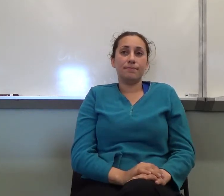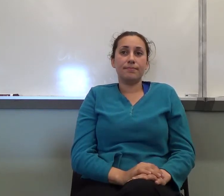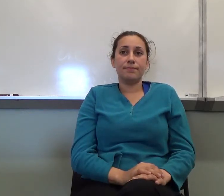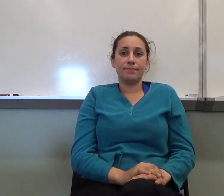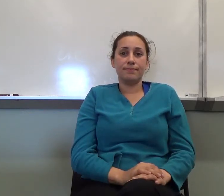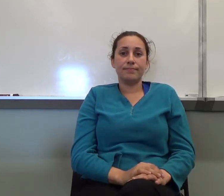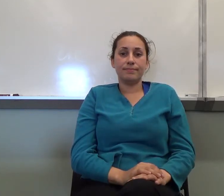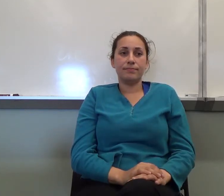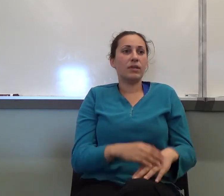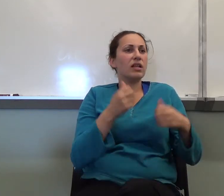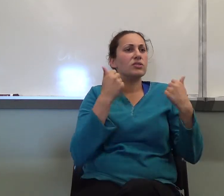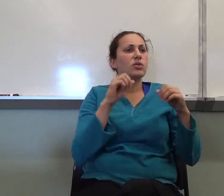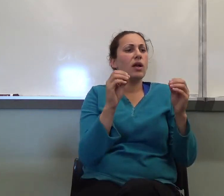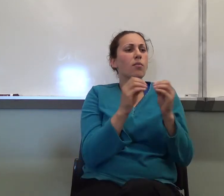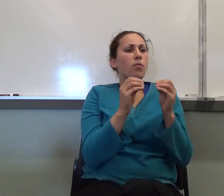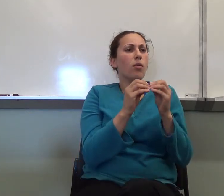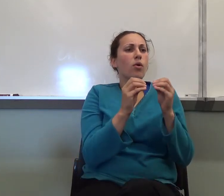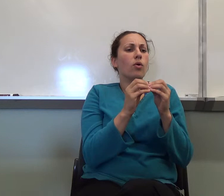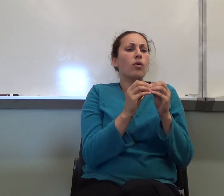Let's do one with a percent unknown.